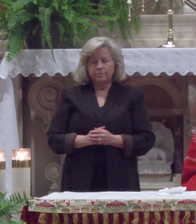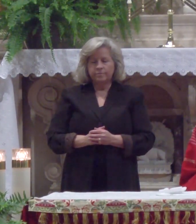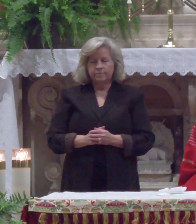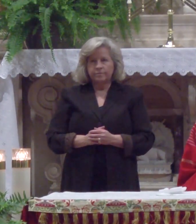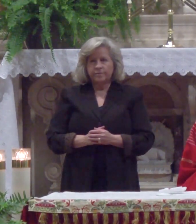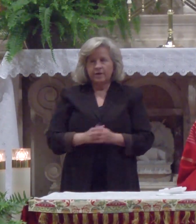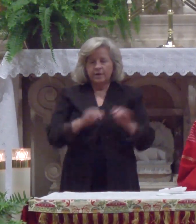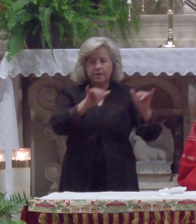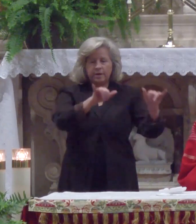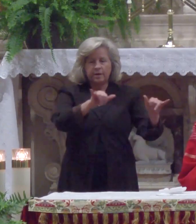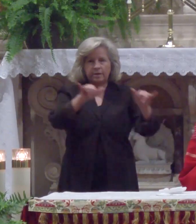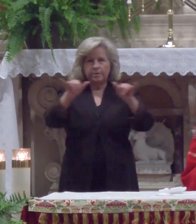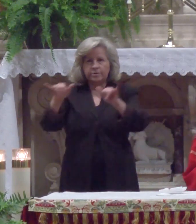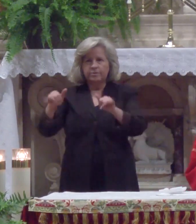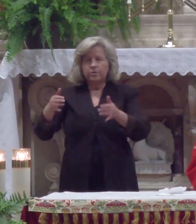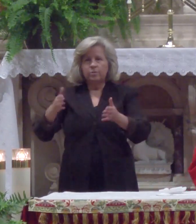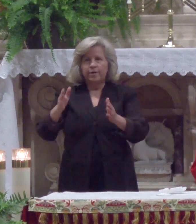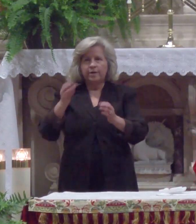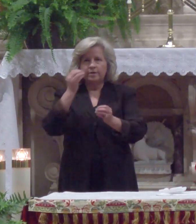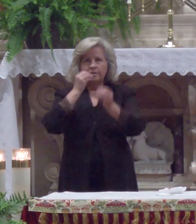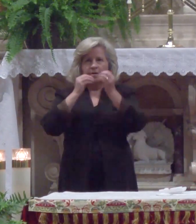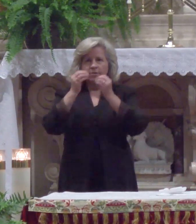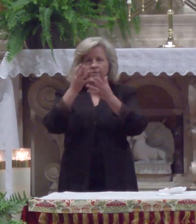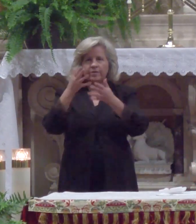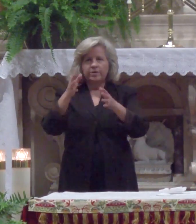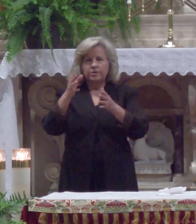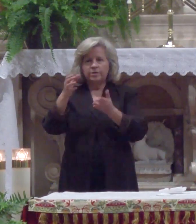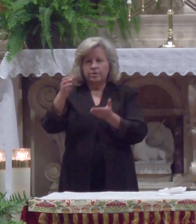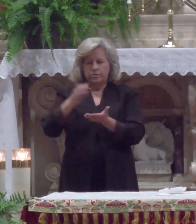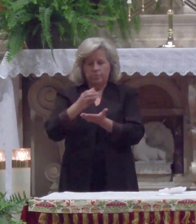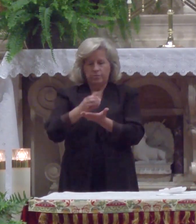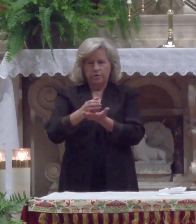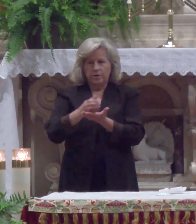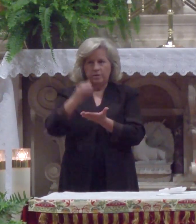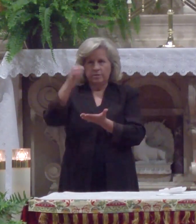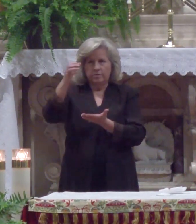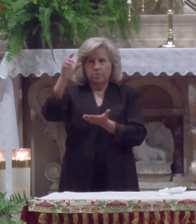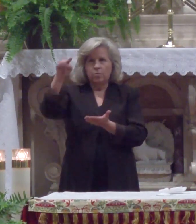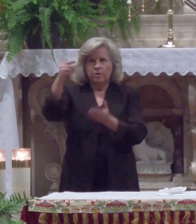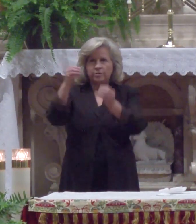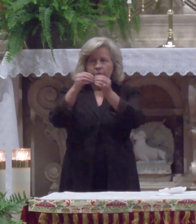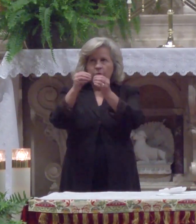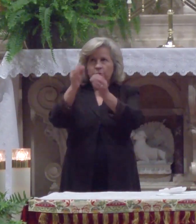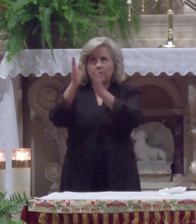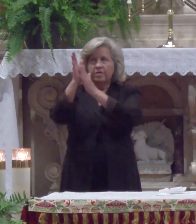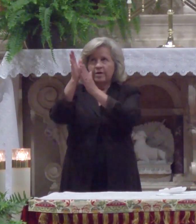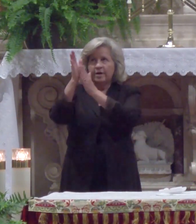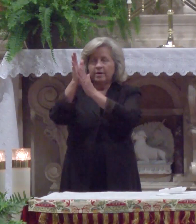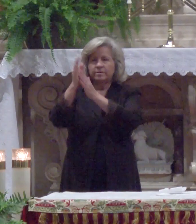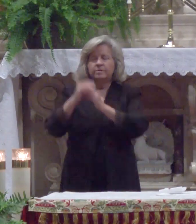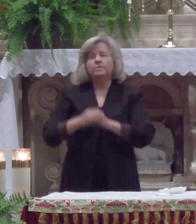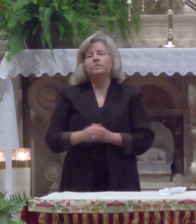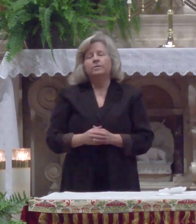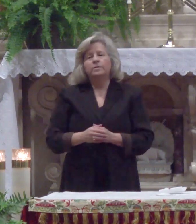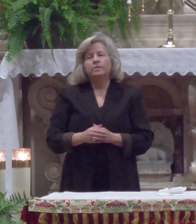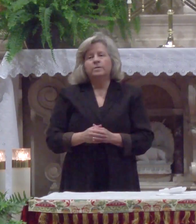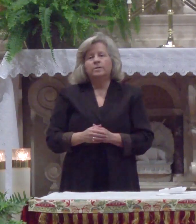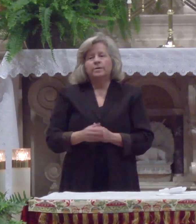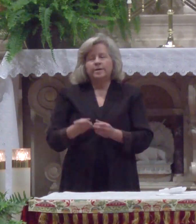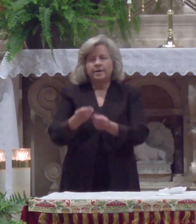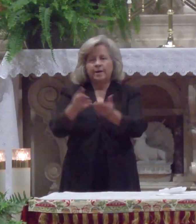In a similar way, when supper was ended, he took the chalice, and once more giving thanks, he gave it to his disciples,